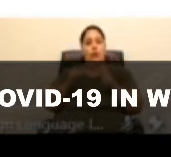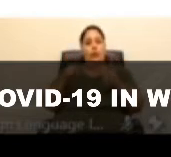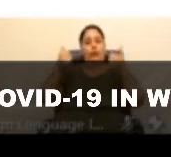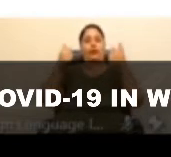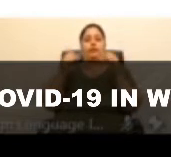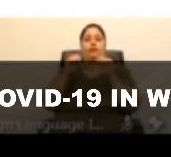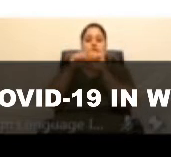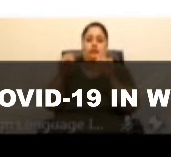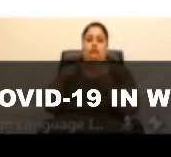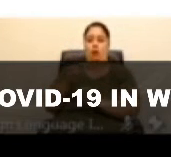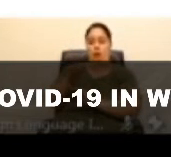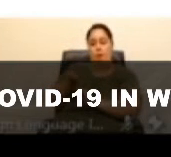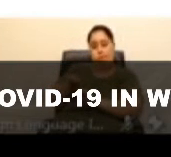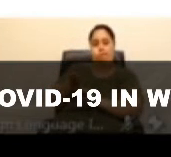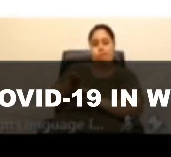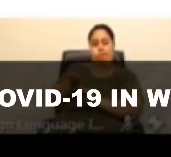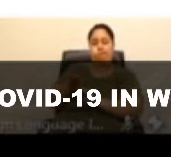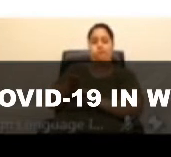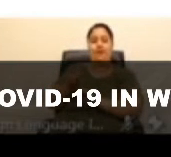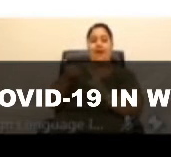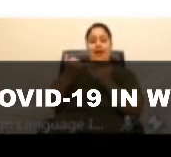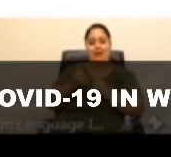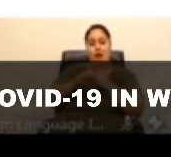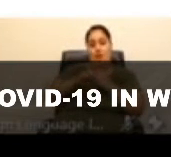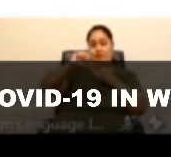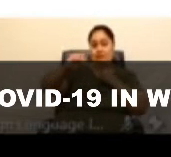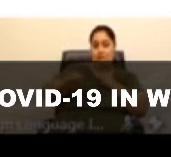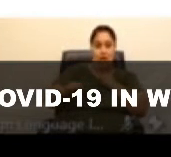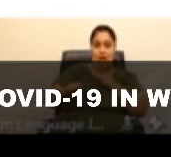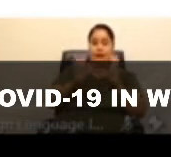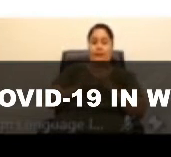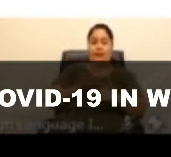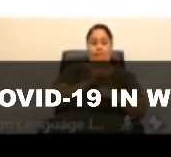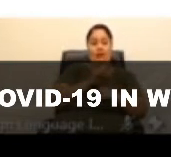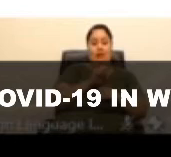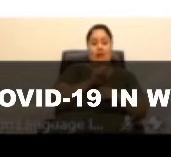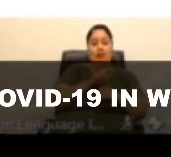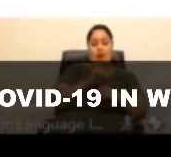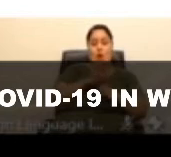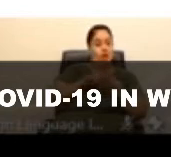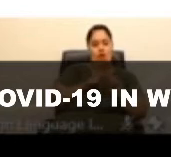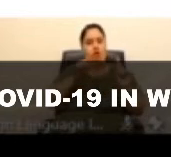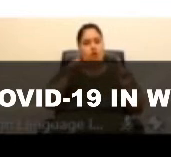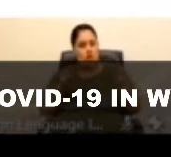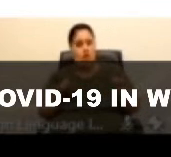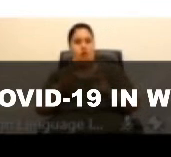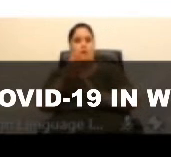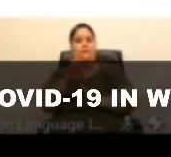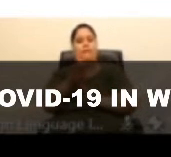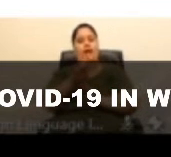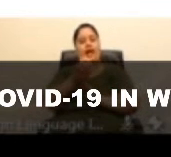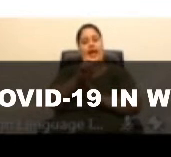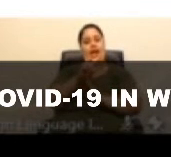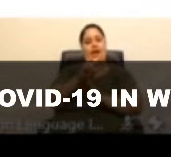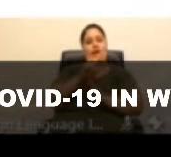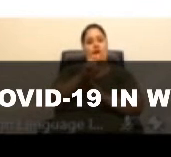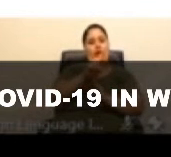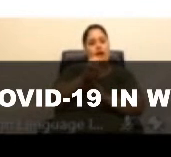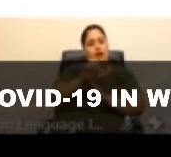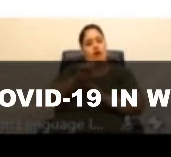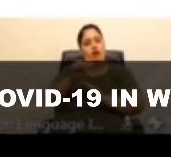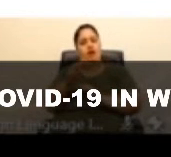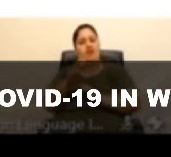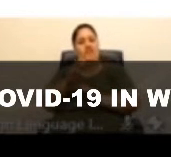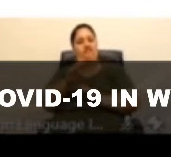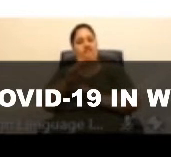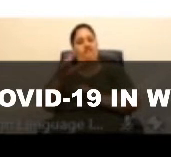place. This has now been expanded not just to the Metro, but also Breede Valley and the Theewaterskloof area. For today, I'm just